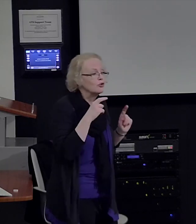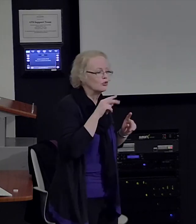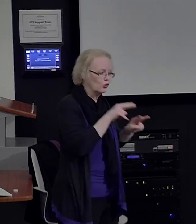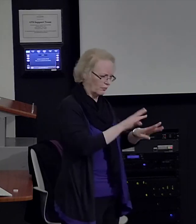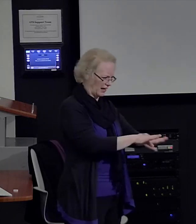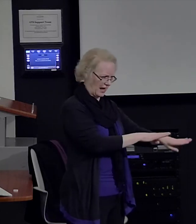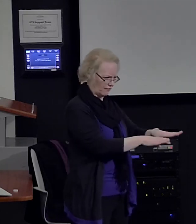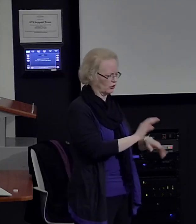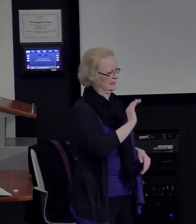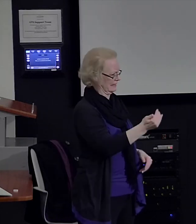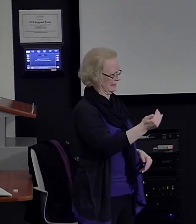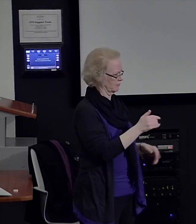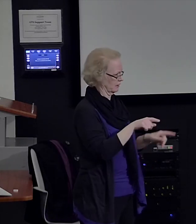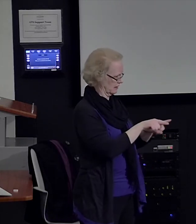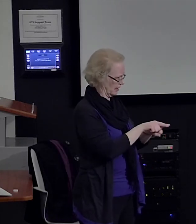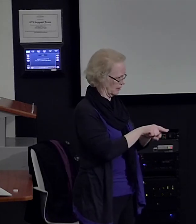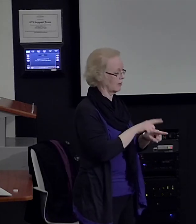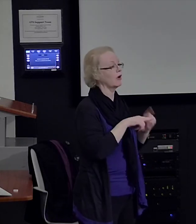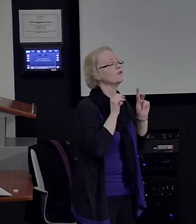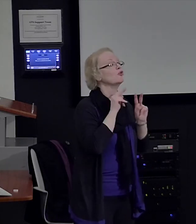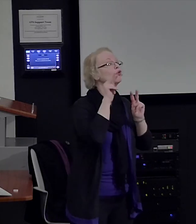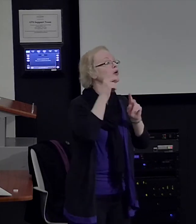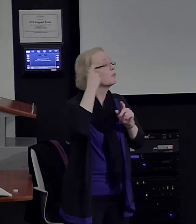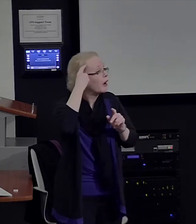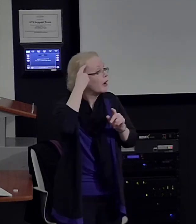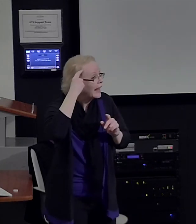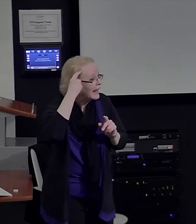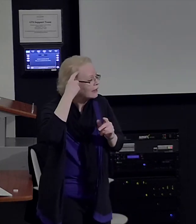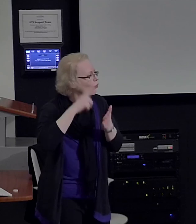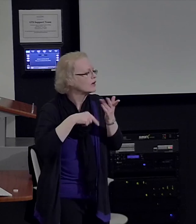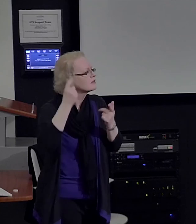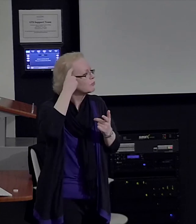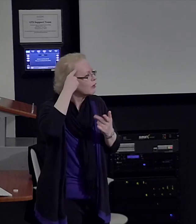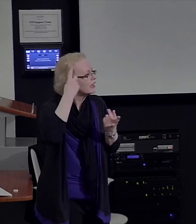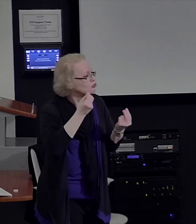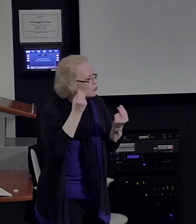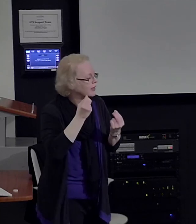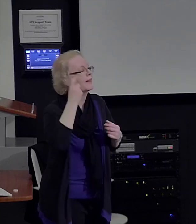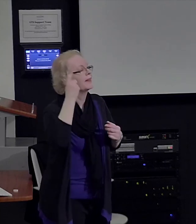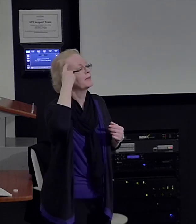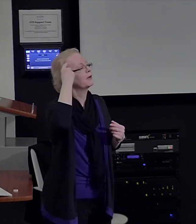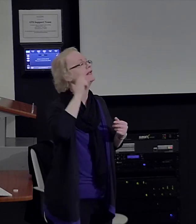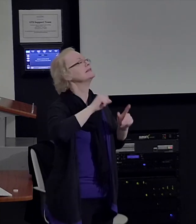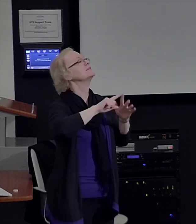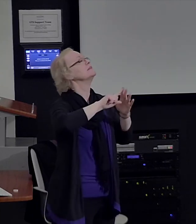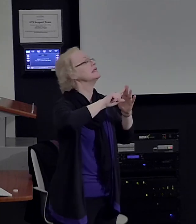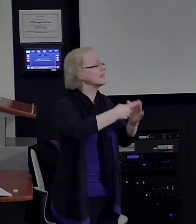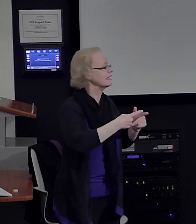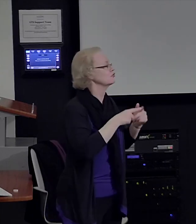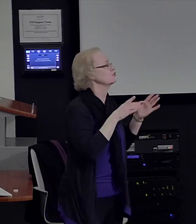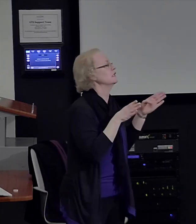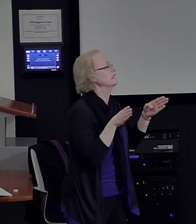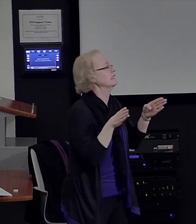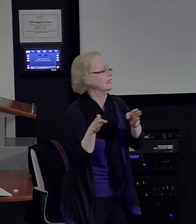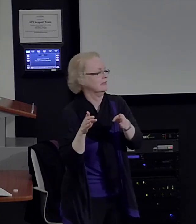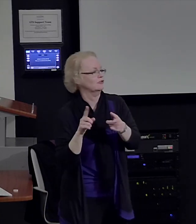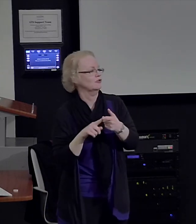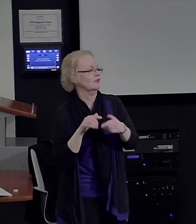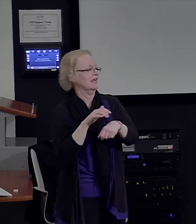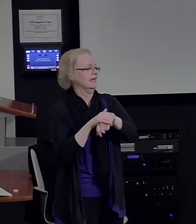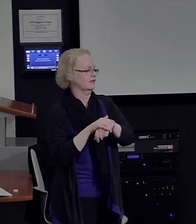treat them the same. But if you look at their brain and what their brain is doing, the brain is beginning to lean toward the English ta.